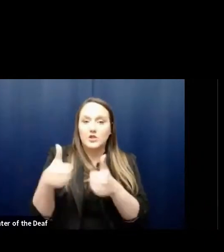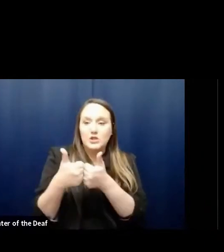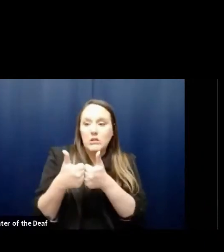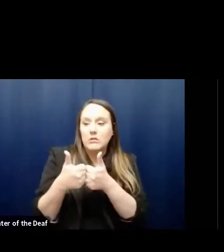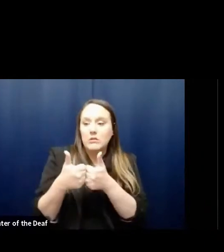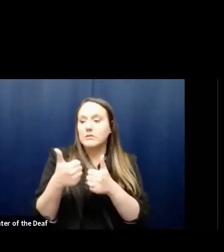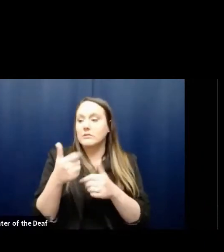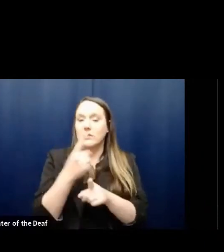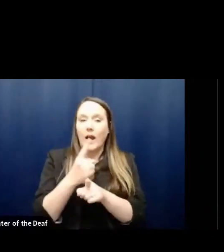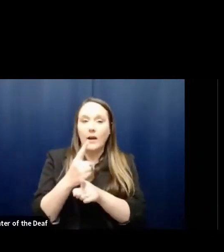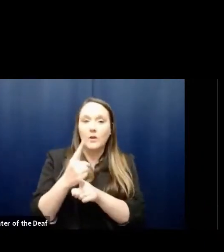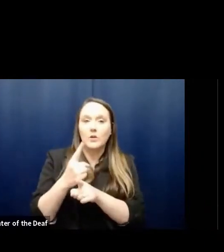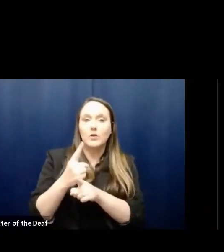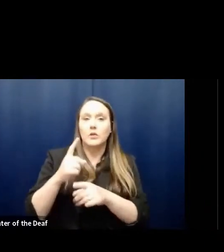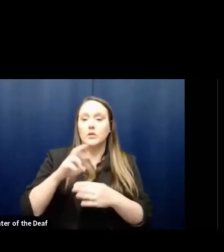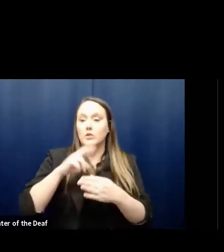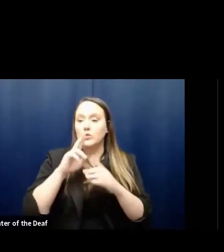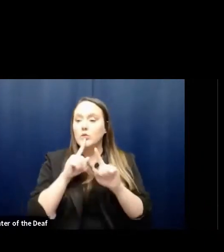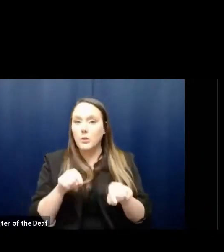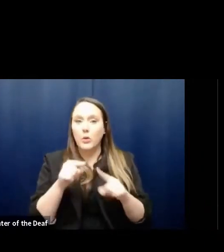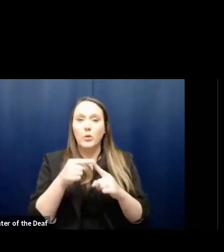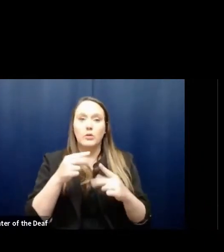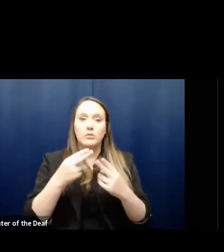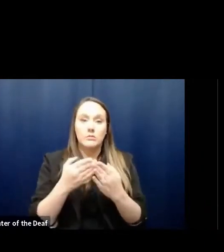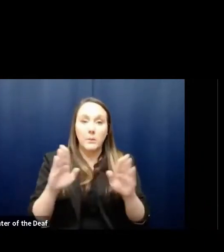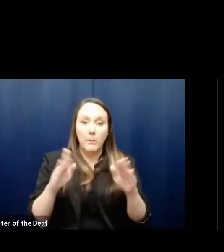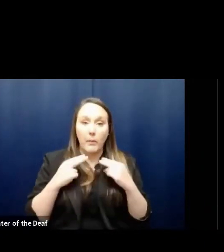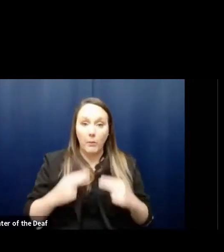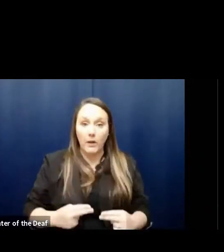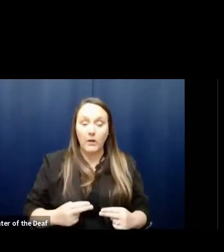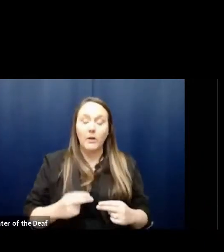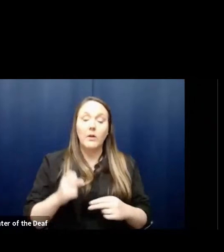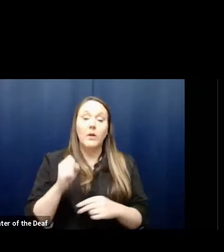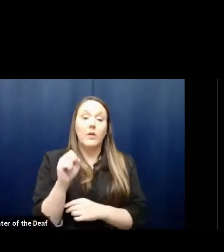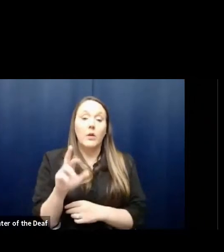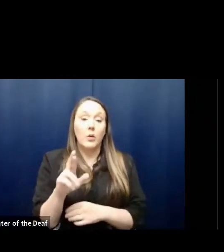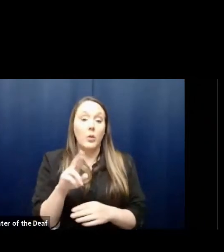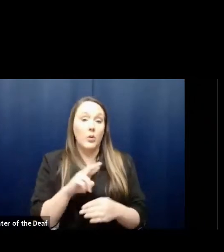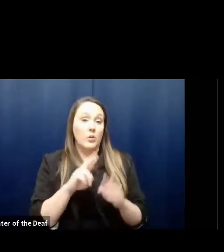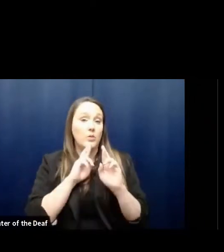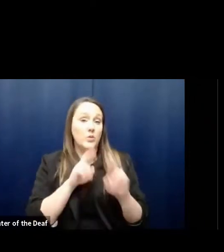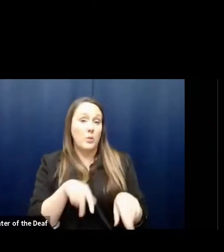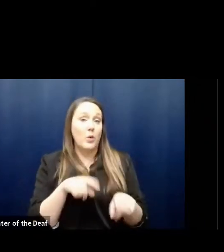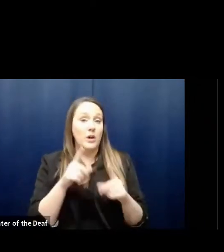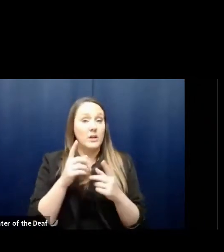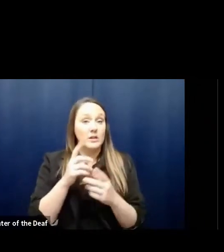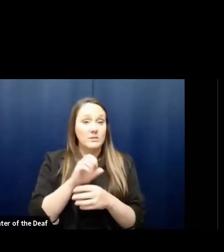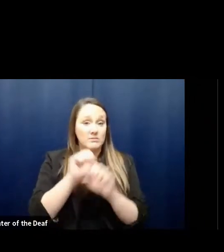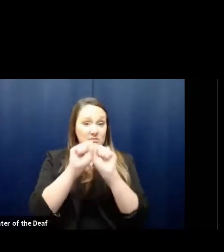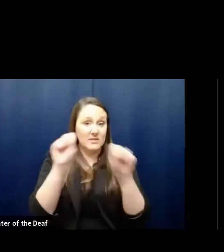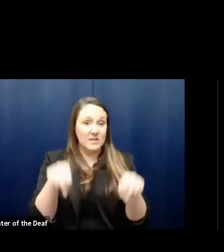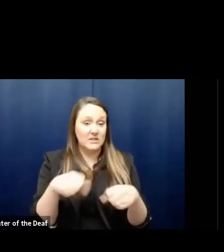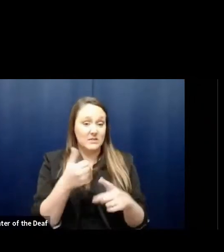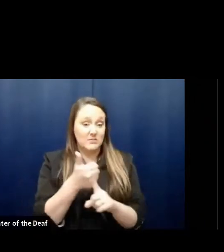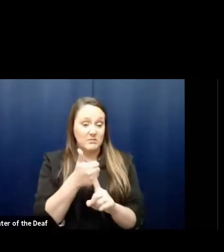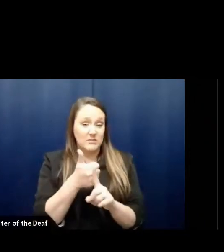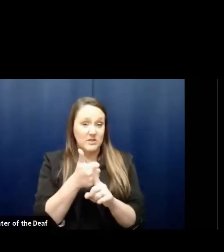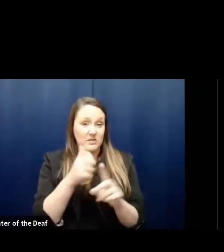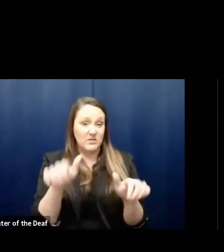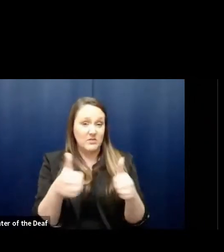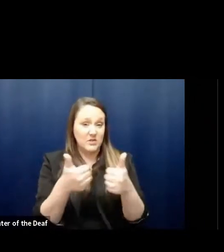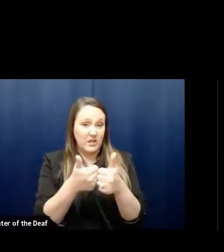with accurate and timely reporting to public health, or in the reporting system itself, there are times when an